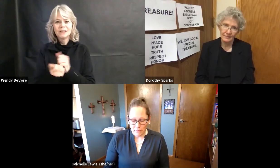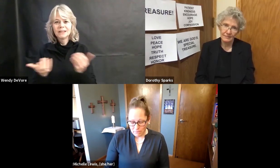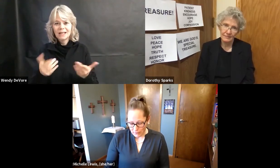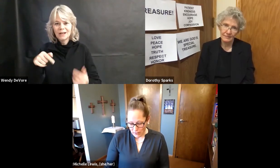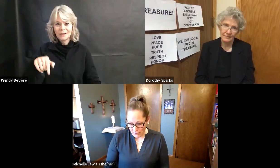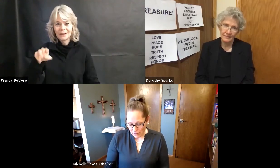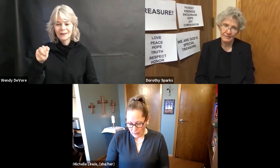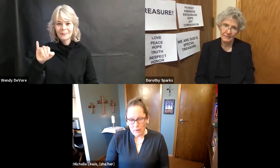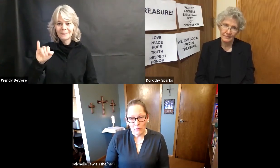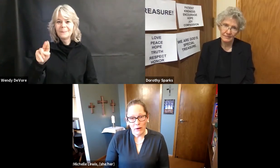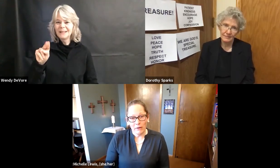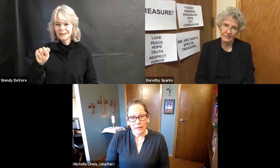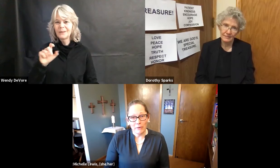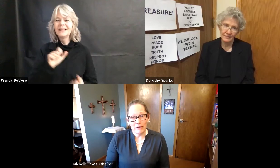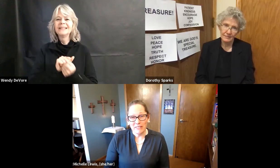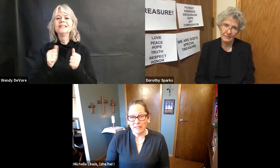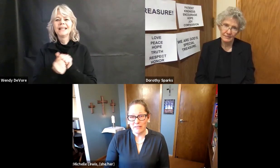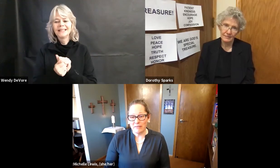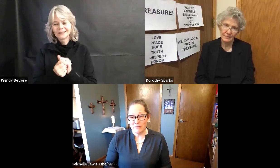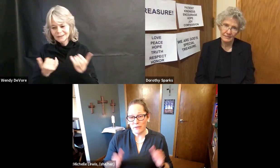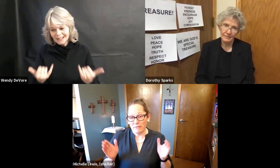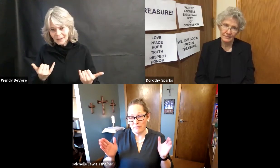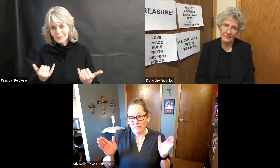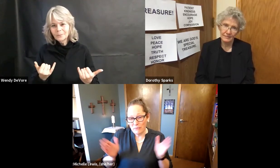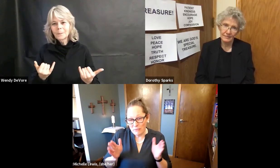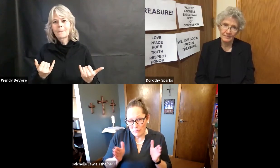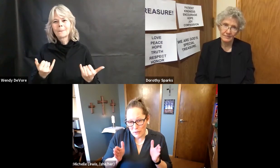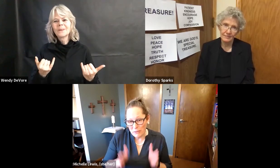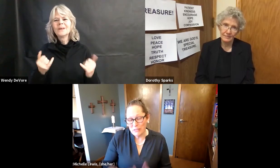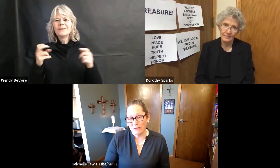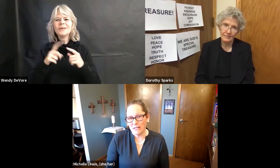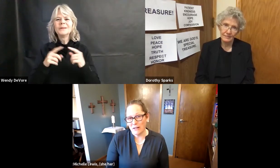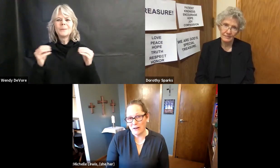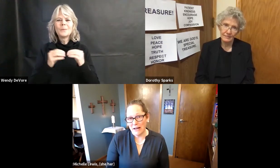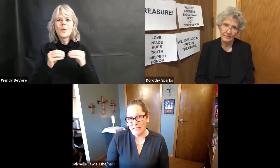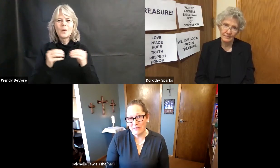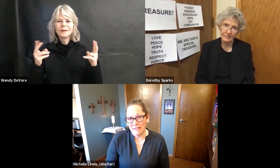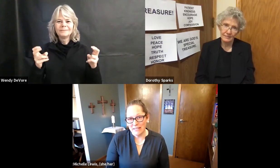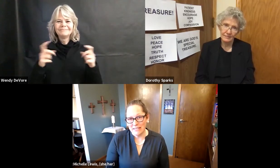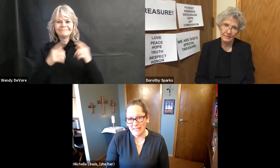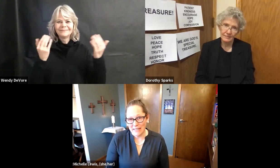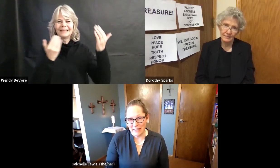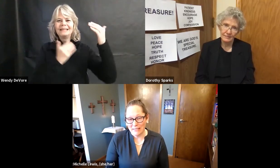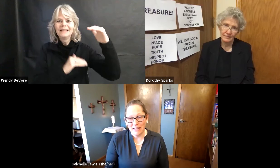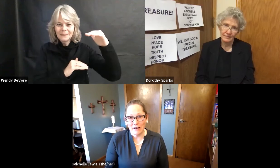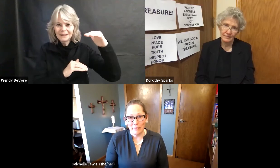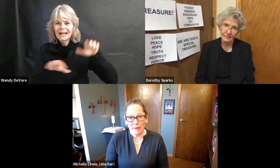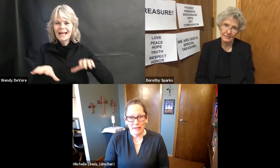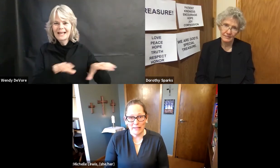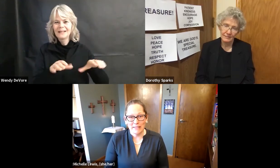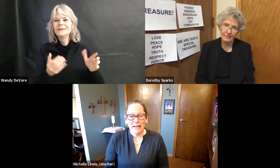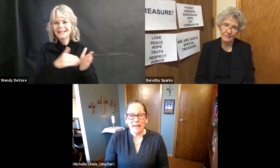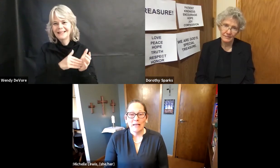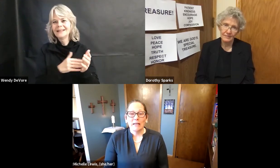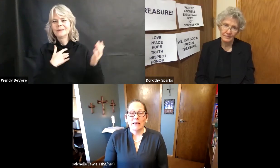Minnesota, where now we have to sort of more restrict our activities again.